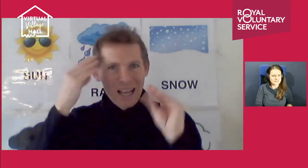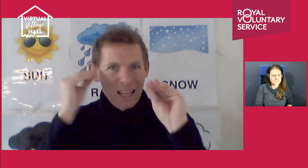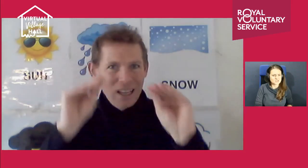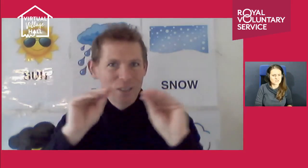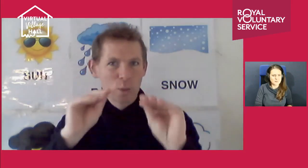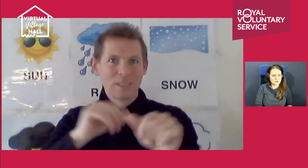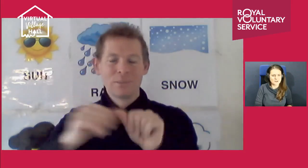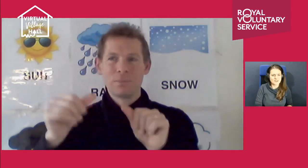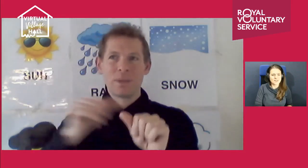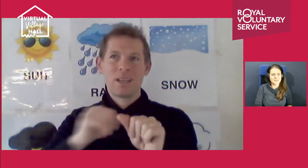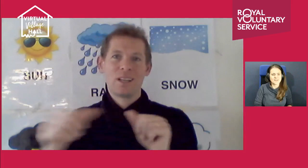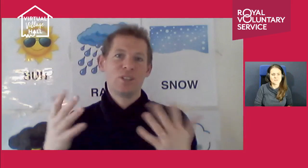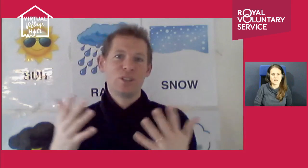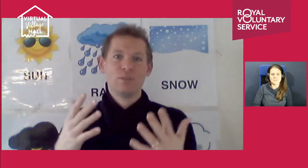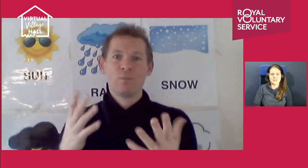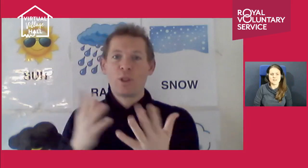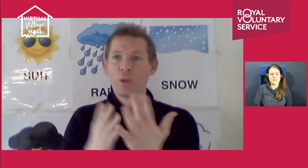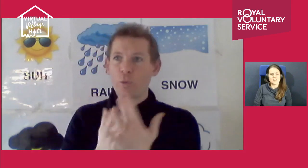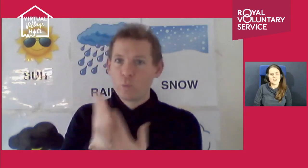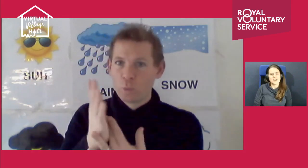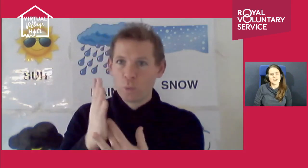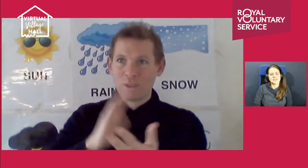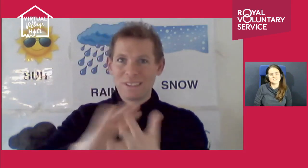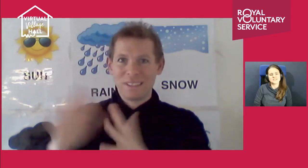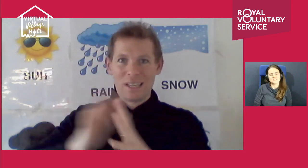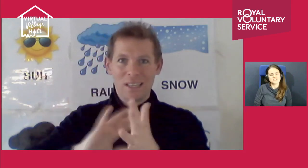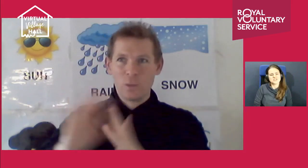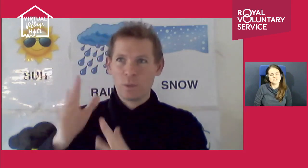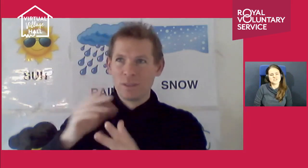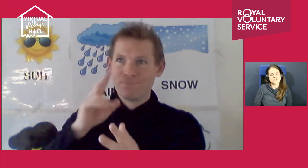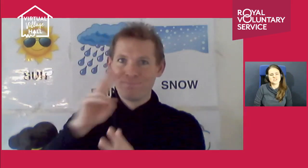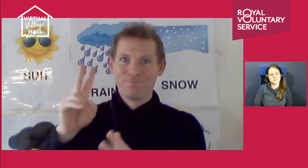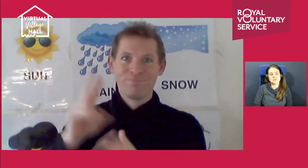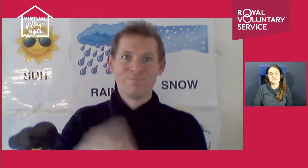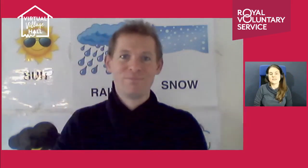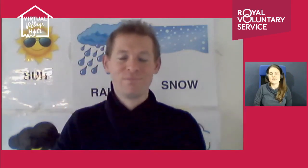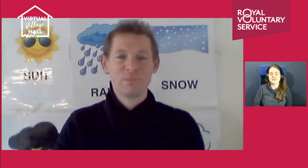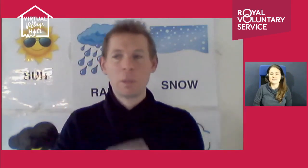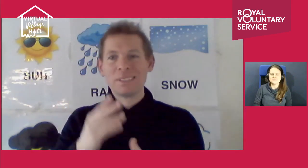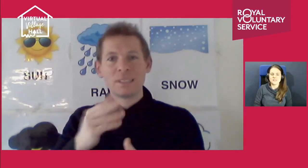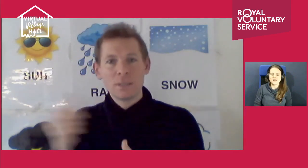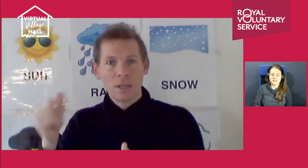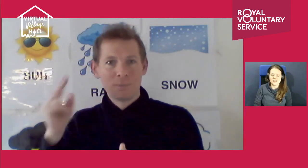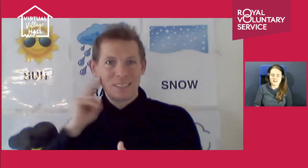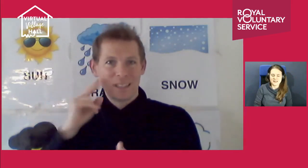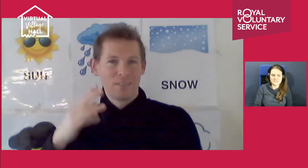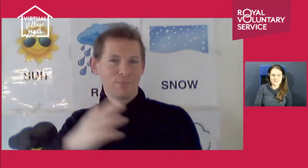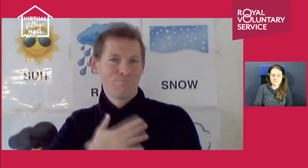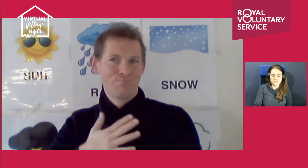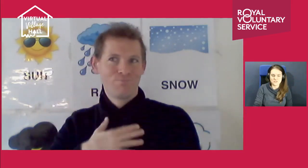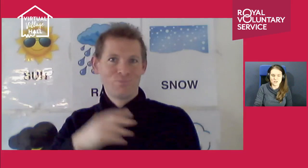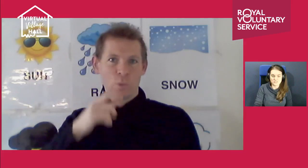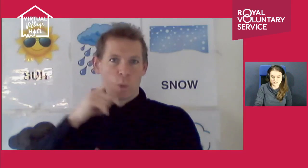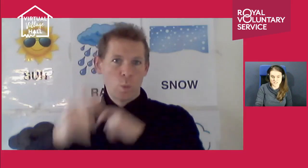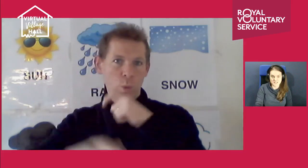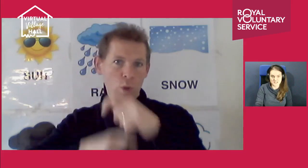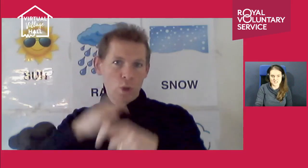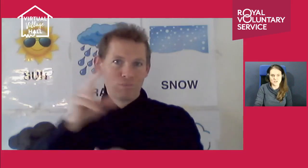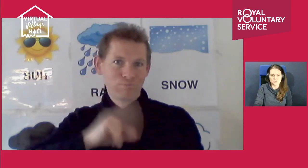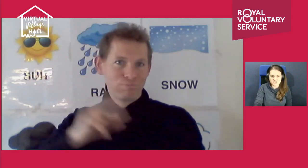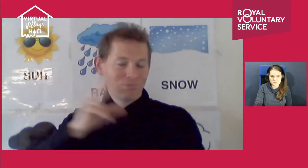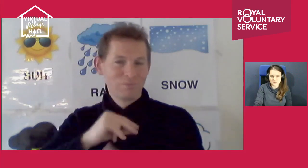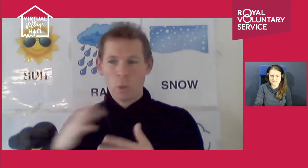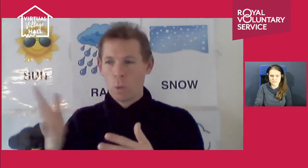seeing English grammar coming at me. And it's, at least if you're